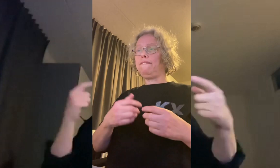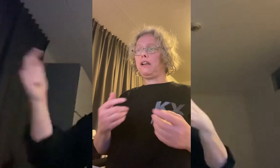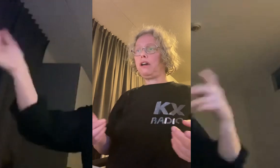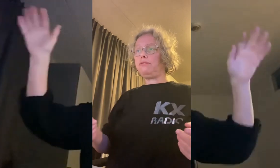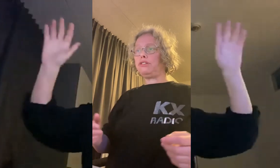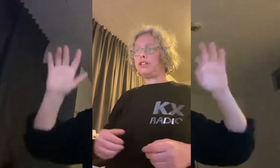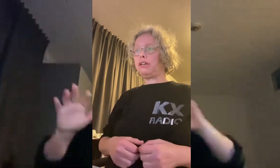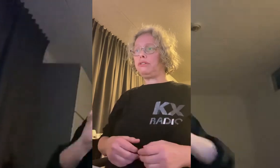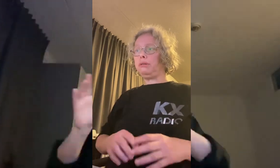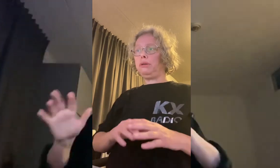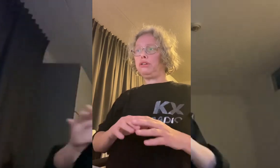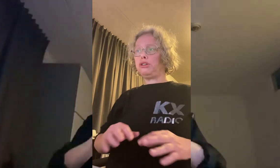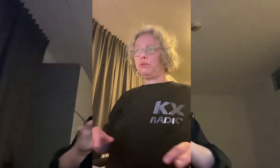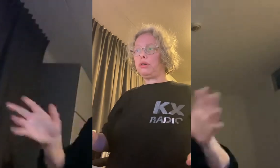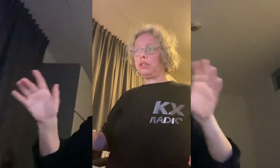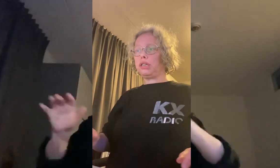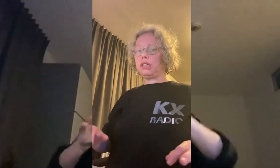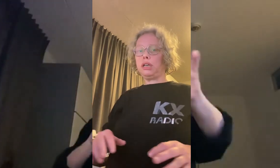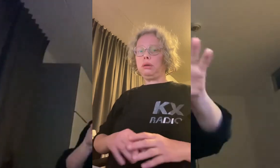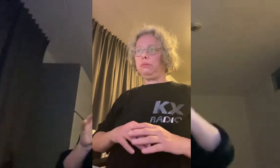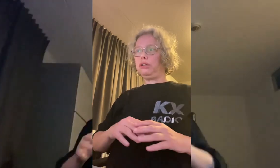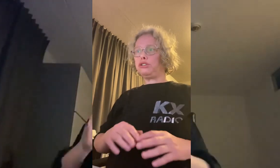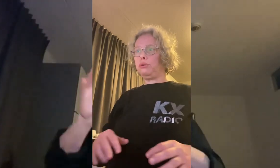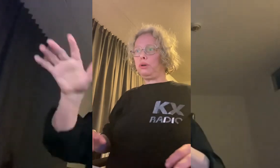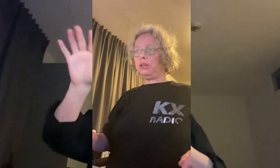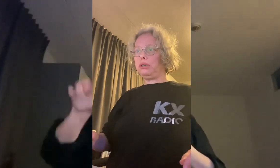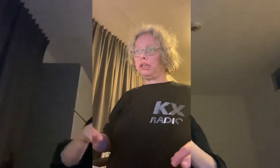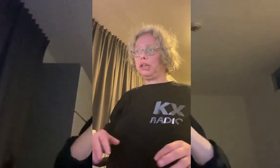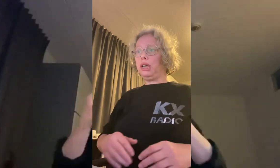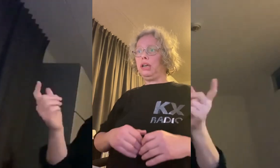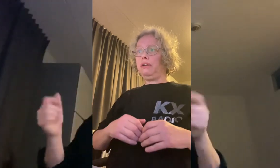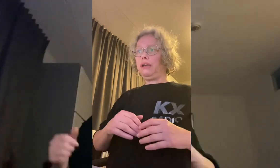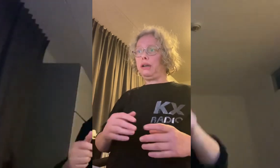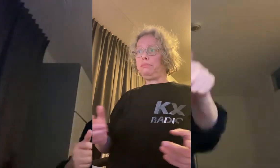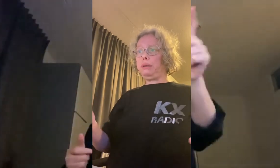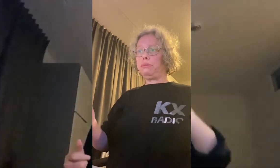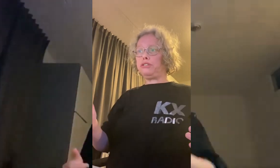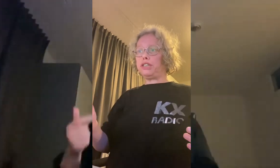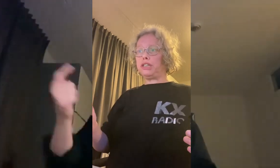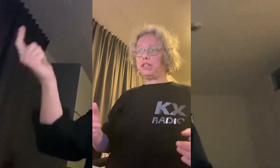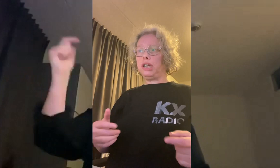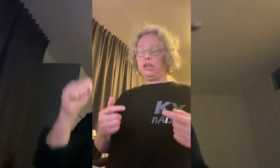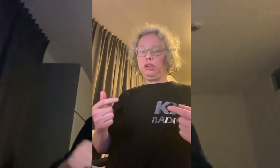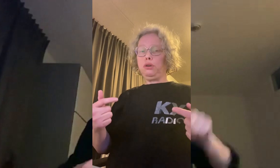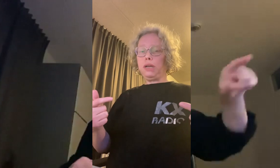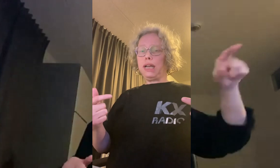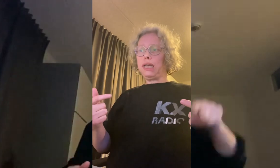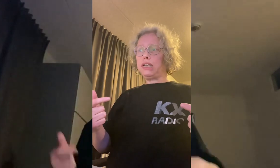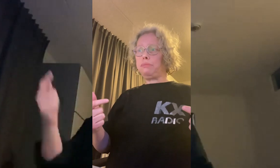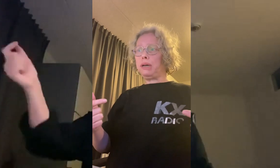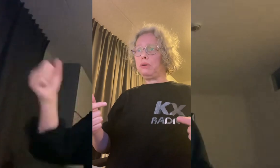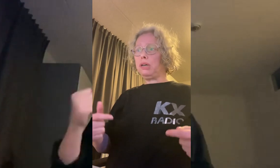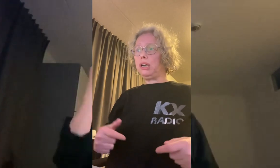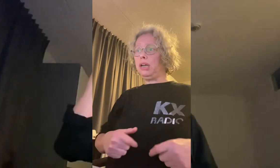Love yourself because you're worth it. Because you're worth it. We are people, sister. You and I got the power.